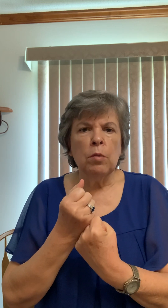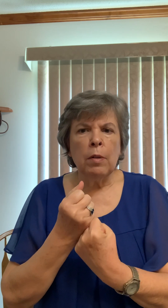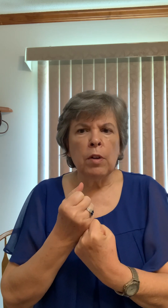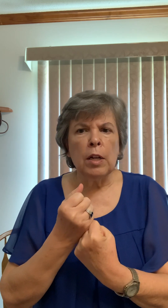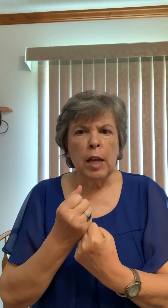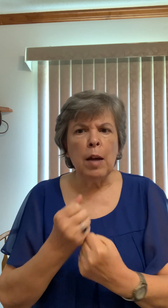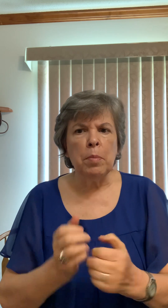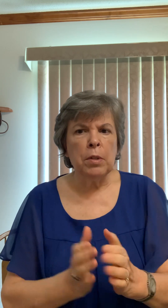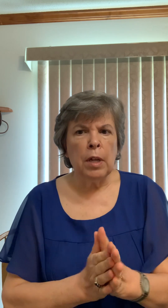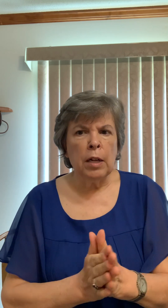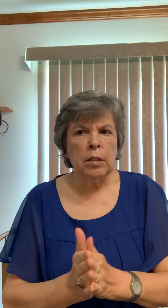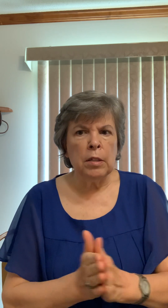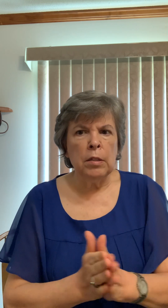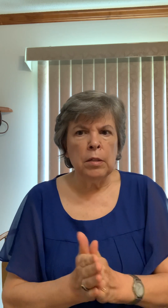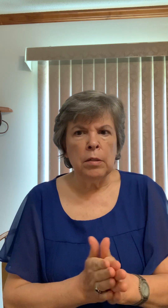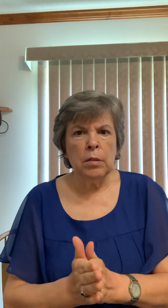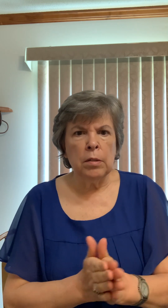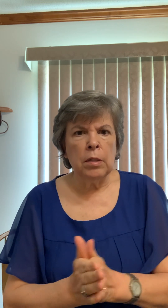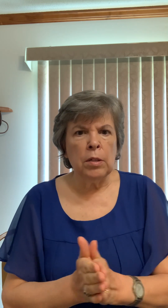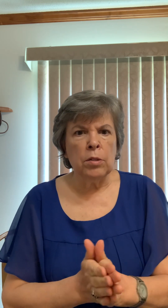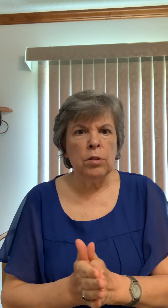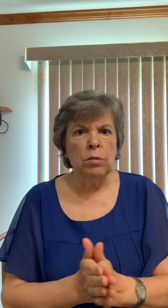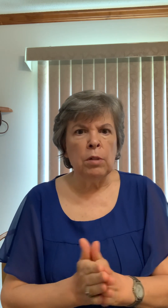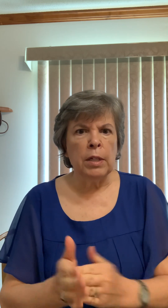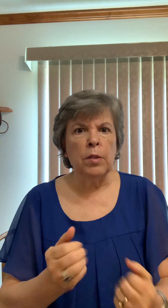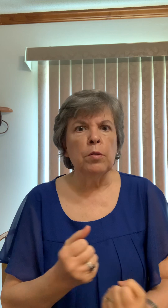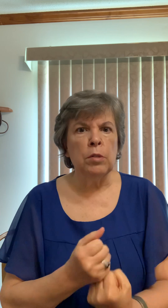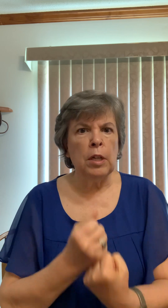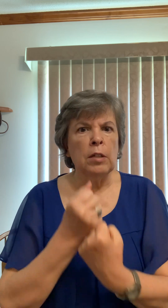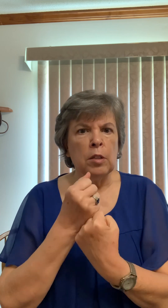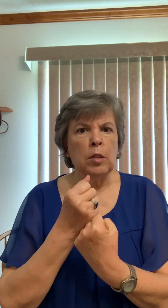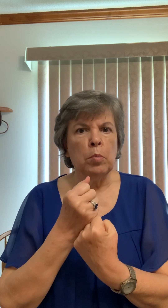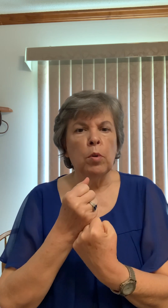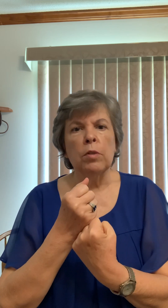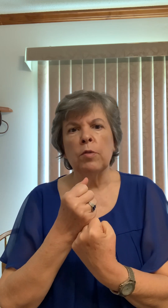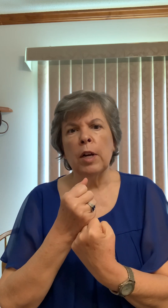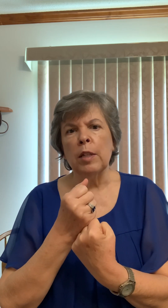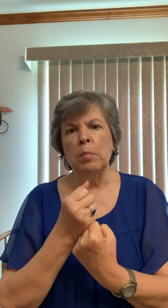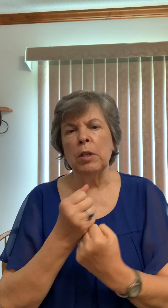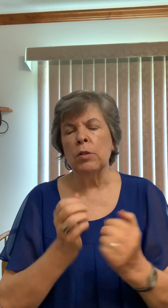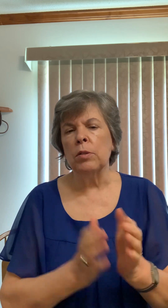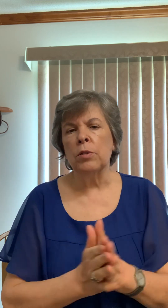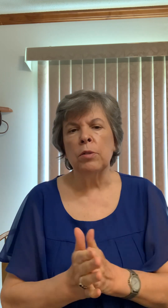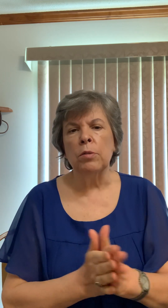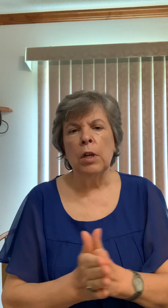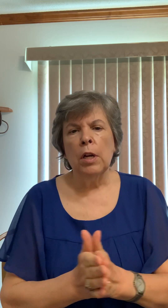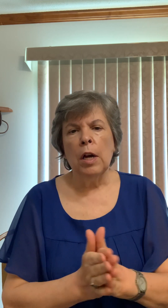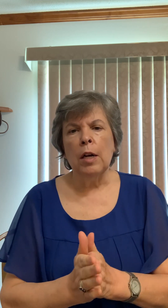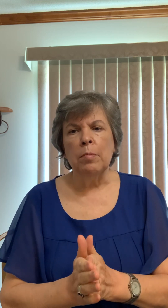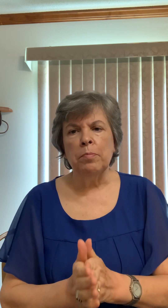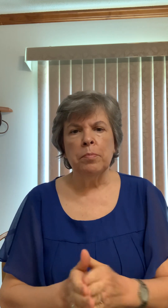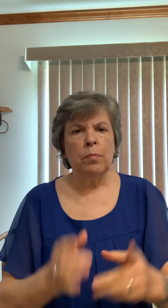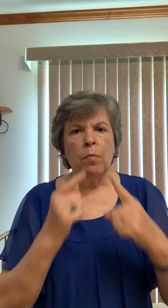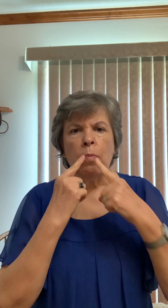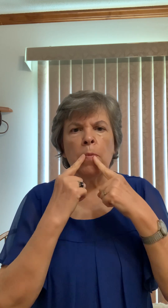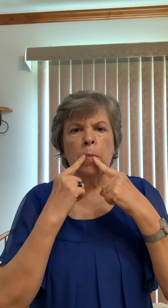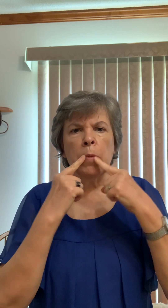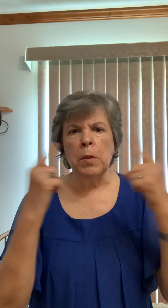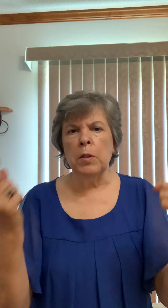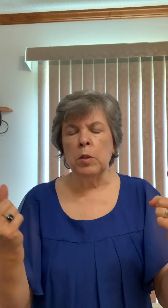got an app that actually says to do like enthusiastic support for acclamation. So this is